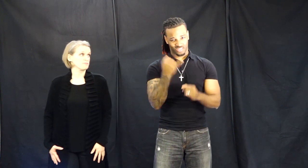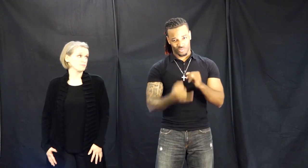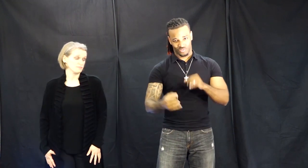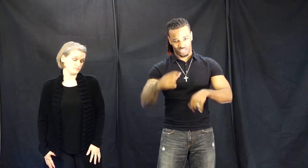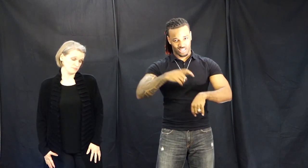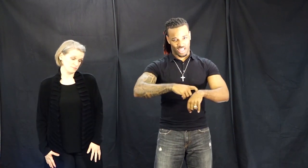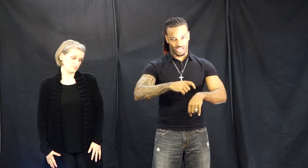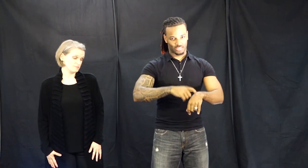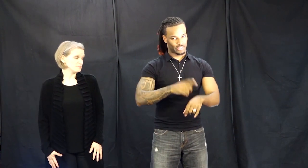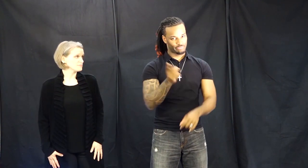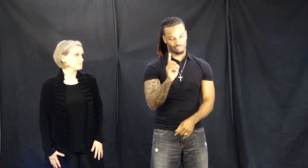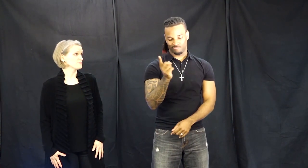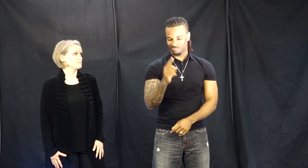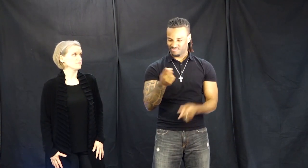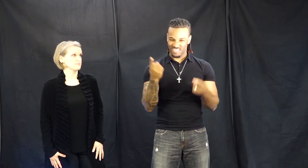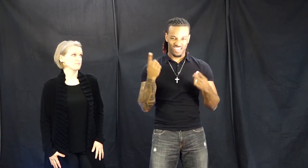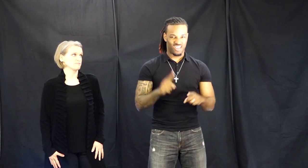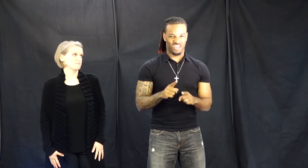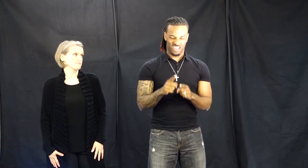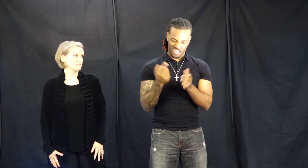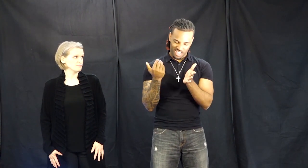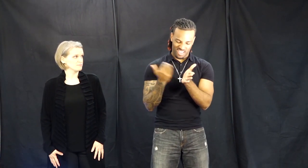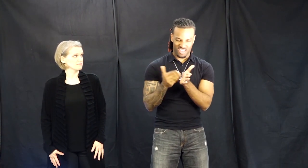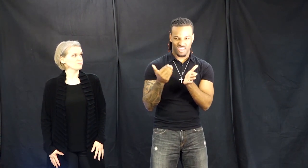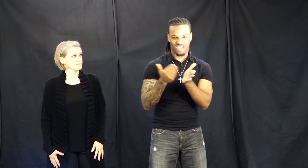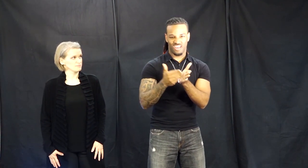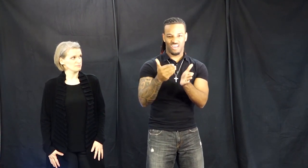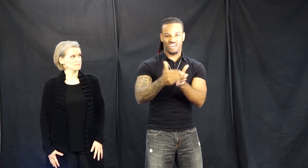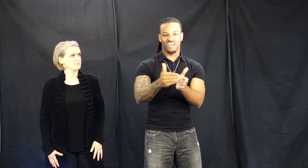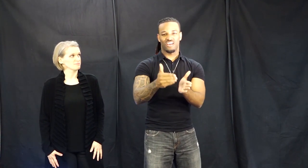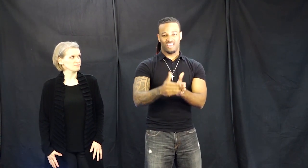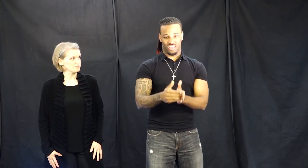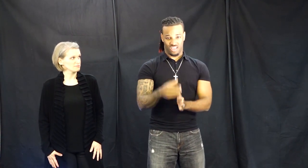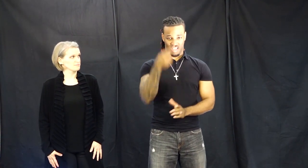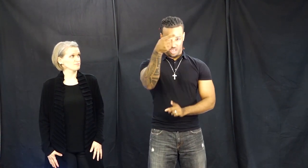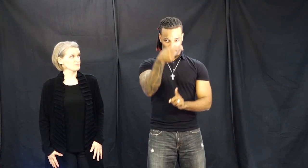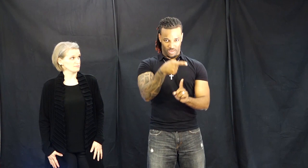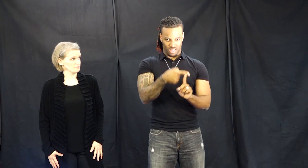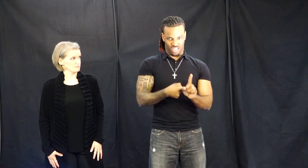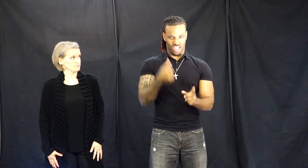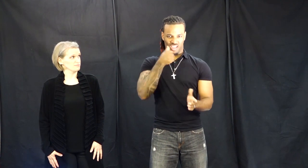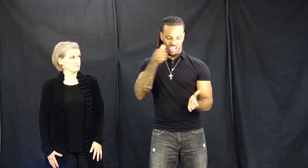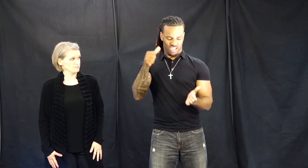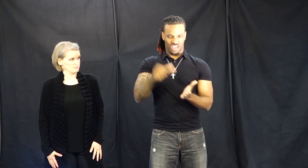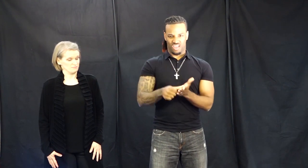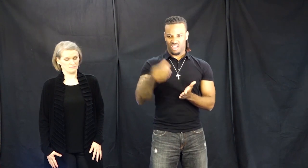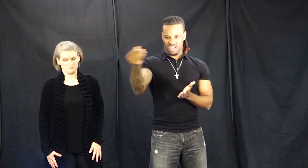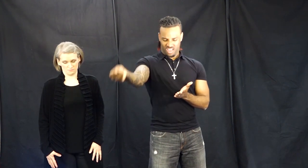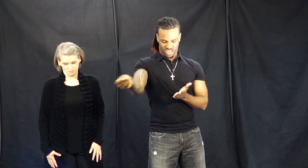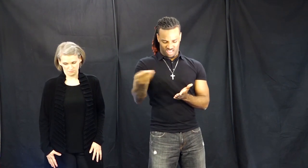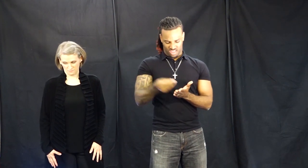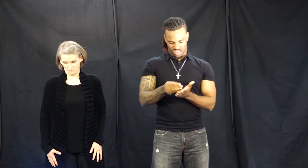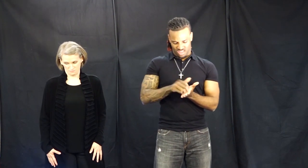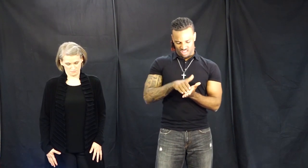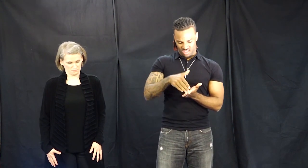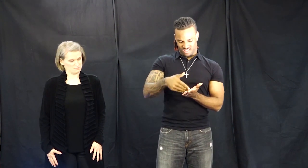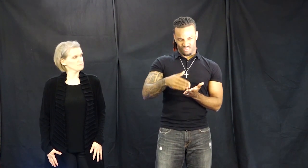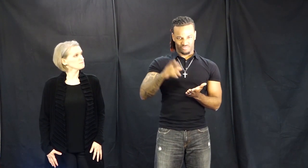that was the last time I said that last time. It became a pastime. A month into this endeavor, I received a letter from a